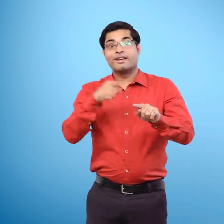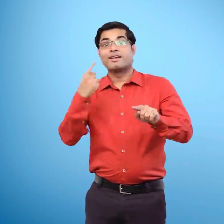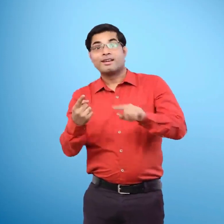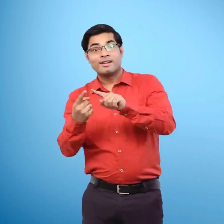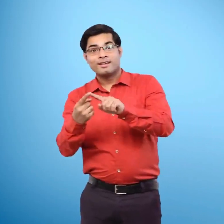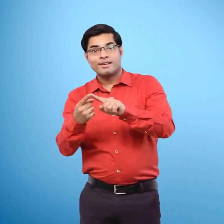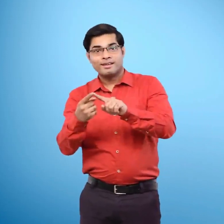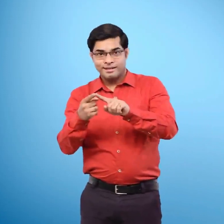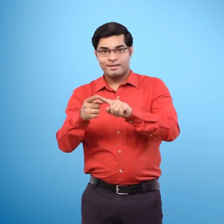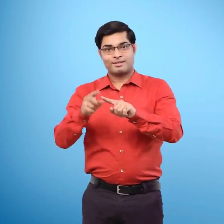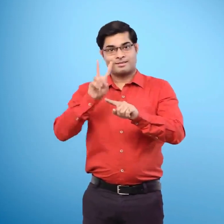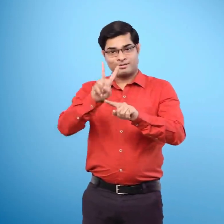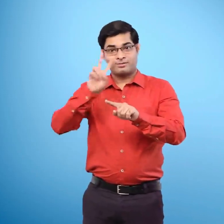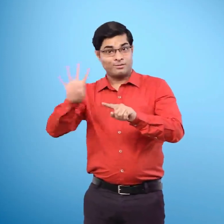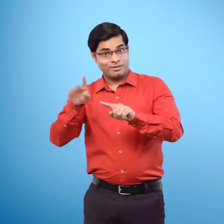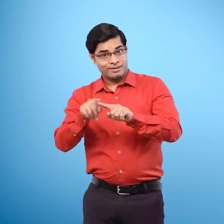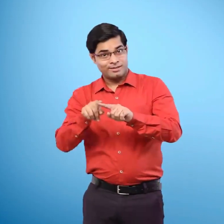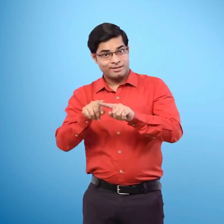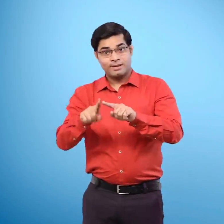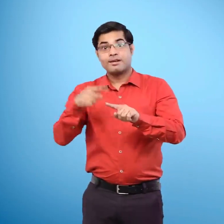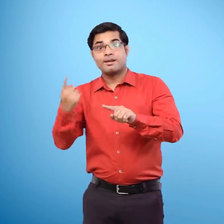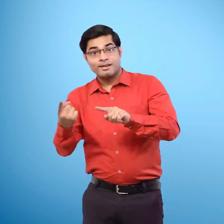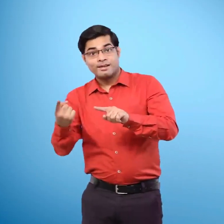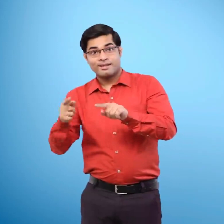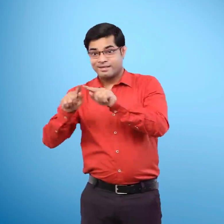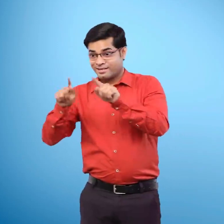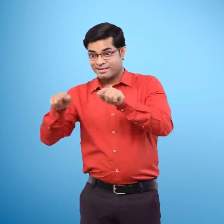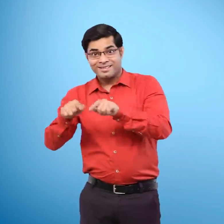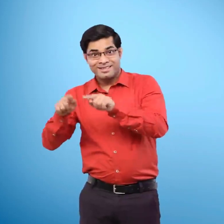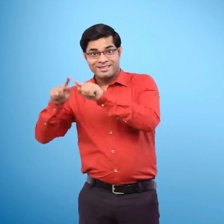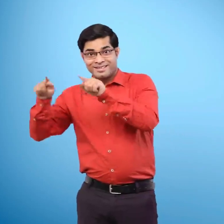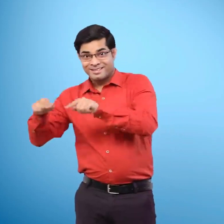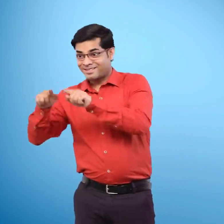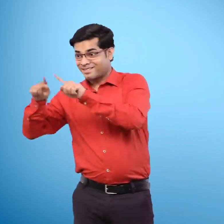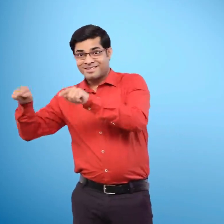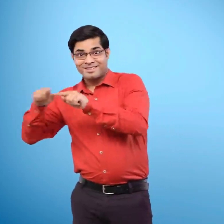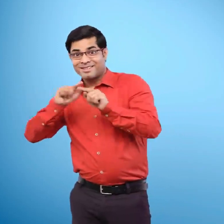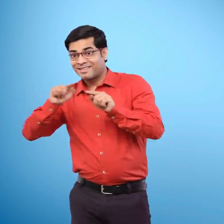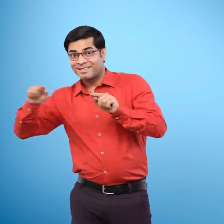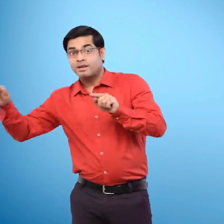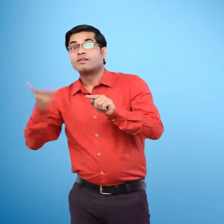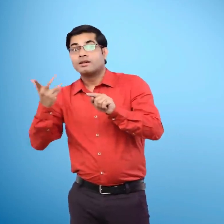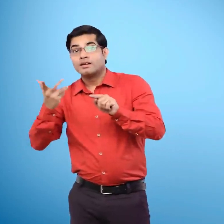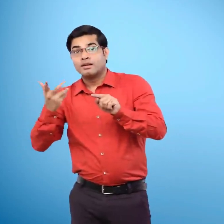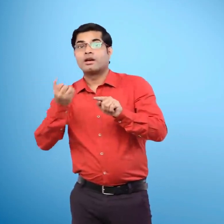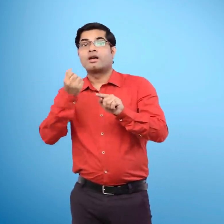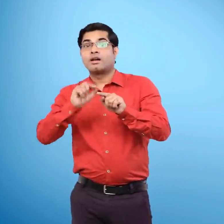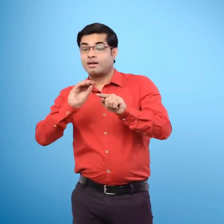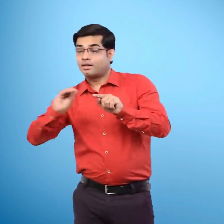box 3, number 24, box 4, 5, 6, 7 and 8